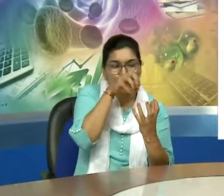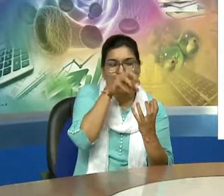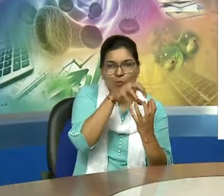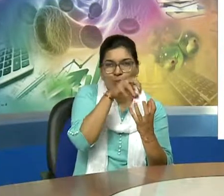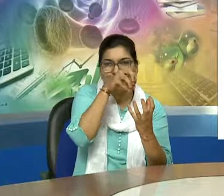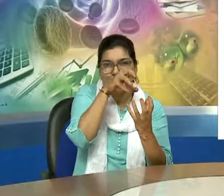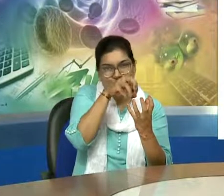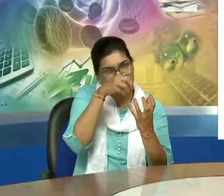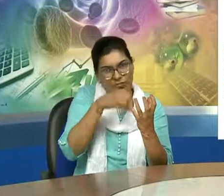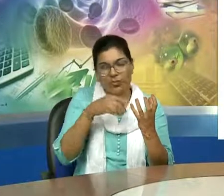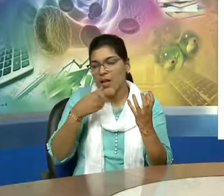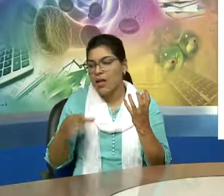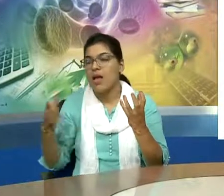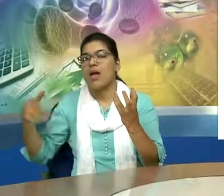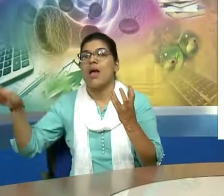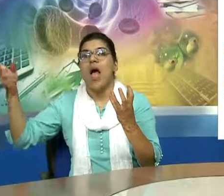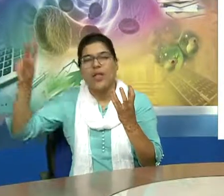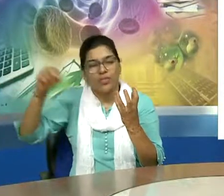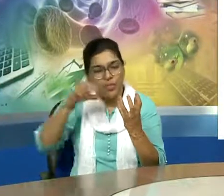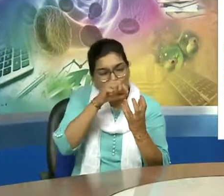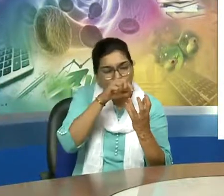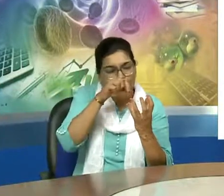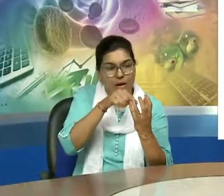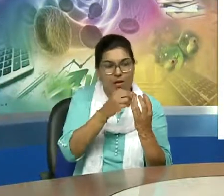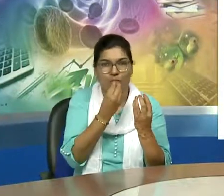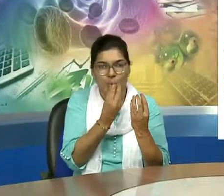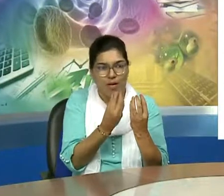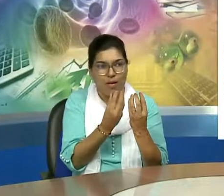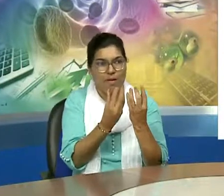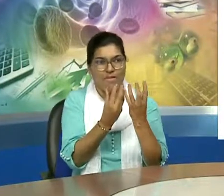those insects and all those birds and small animals,